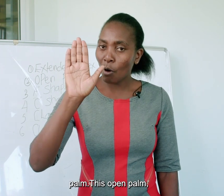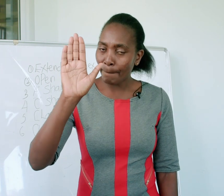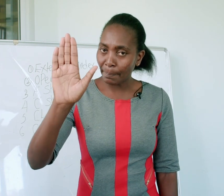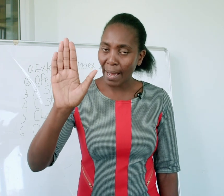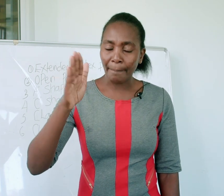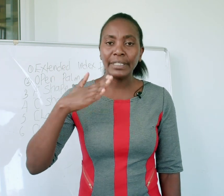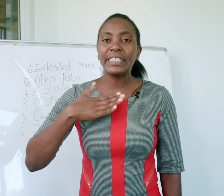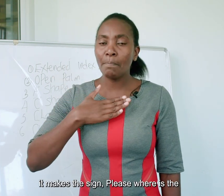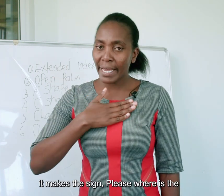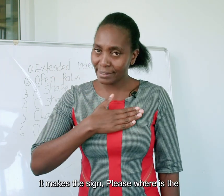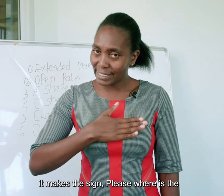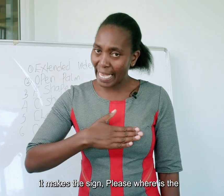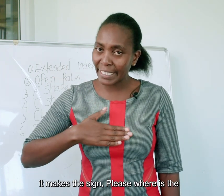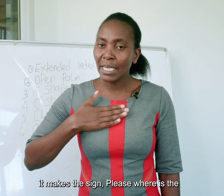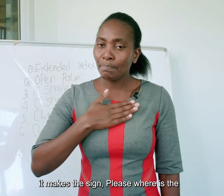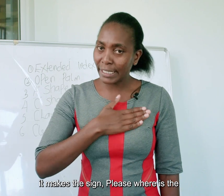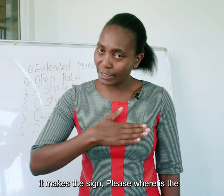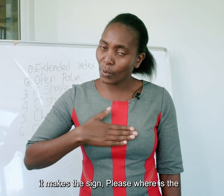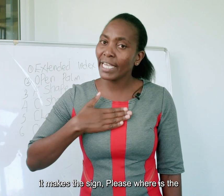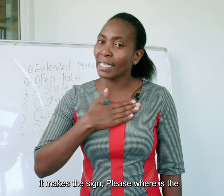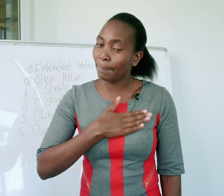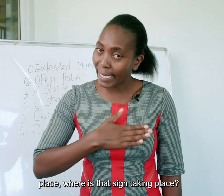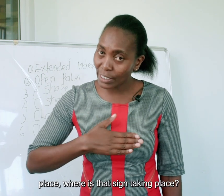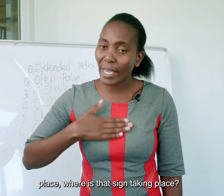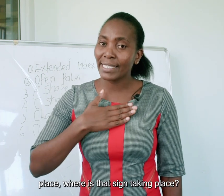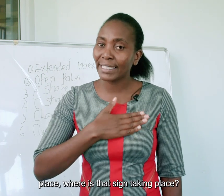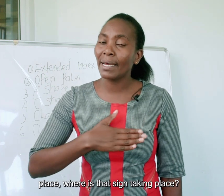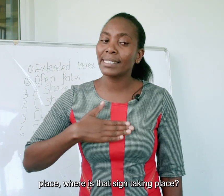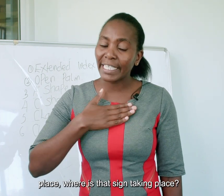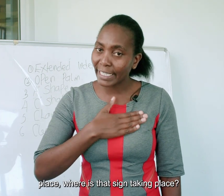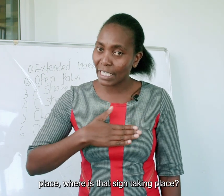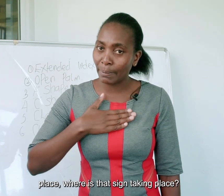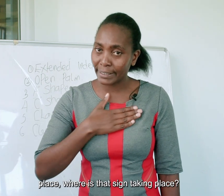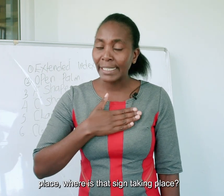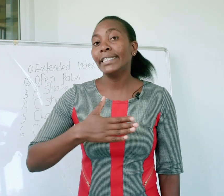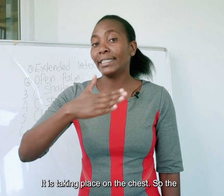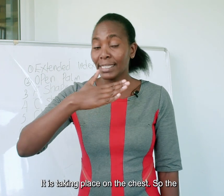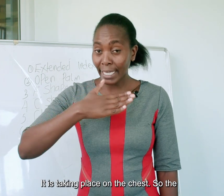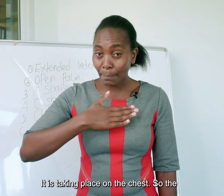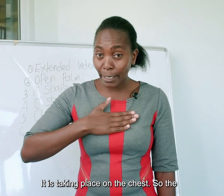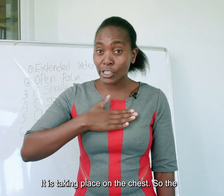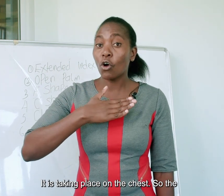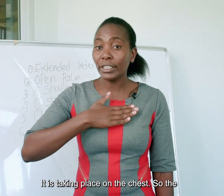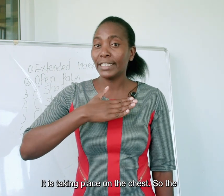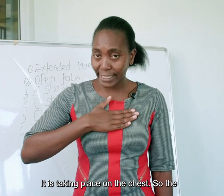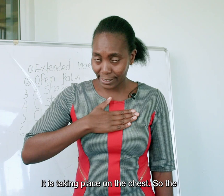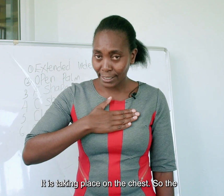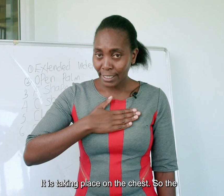open palm, it makes the sign please. Where is the place? Where is that sign taking place? It is taking place on the chest.